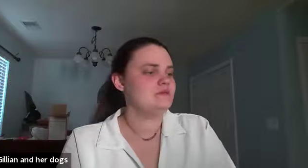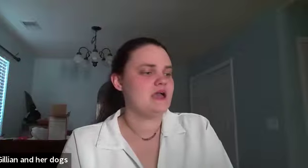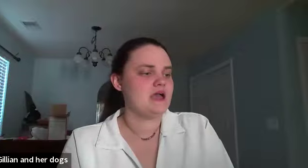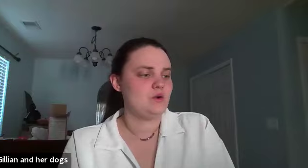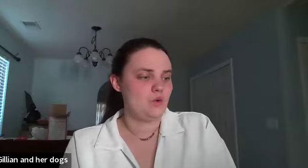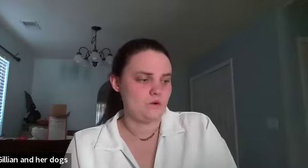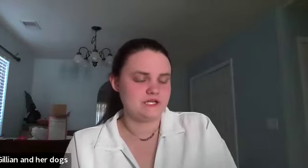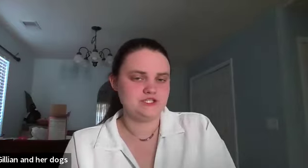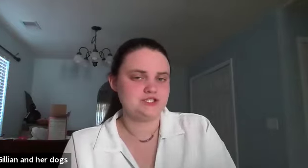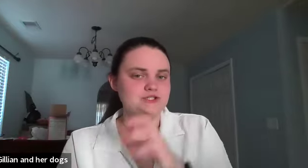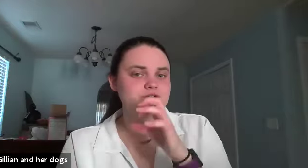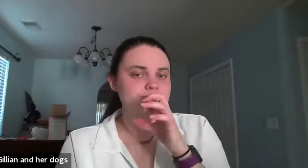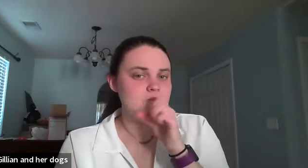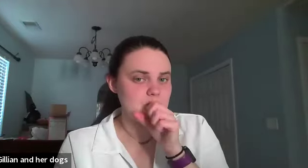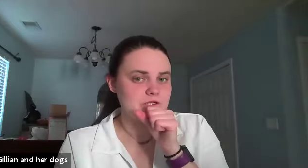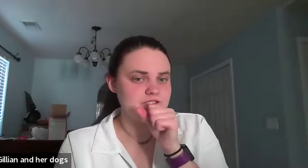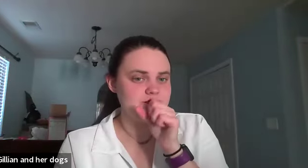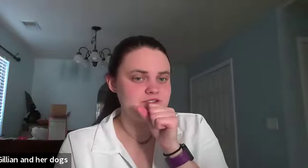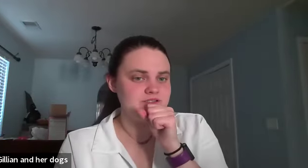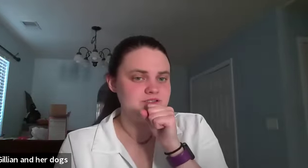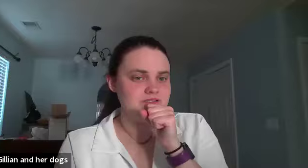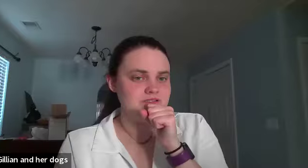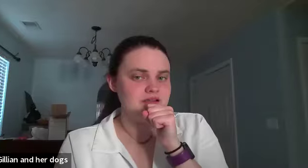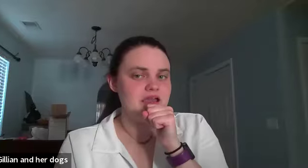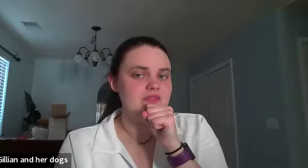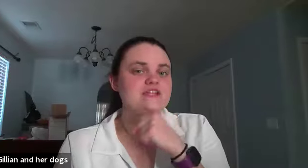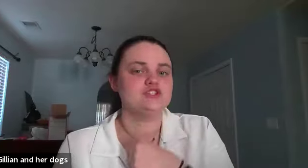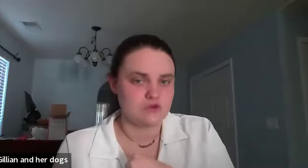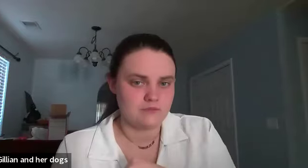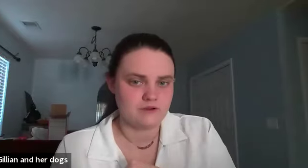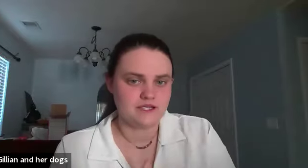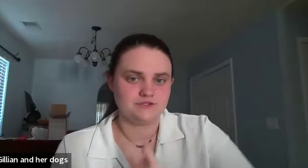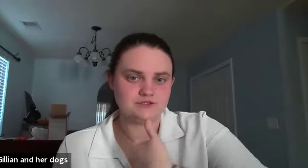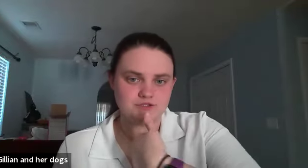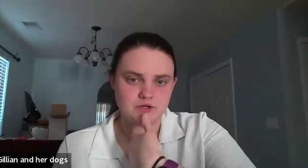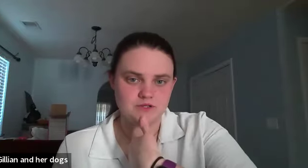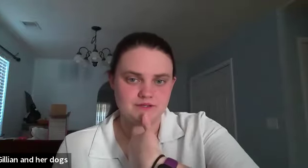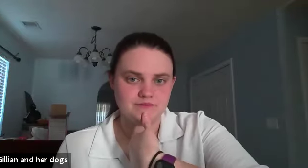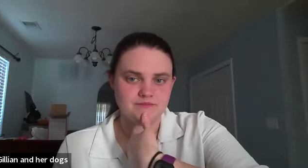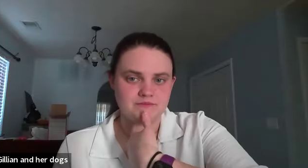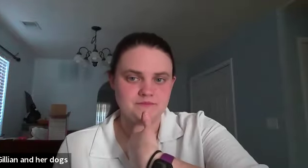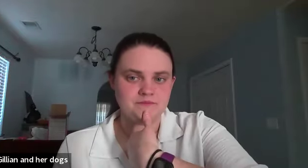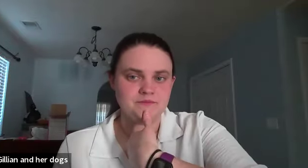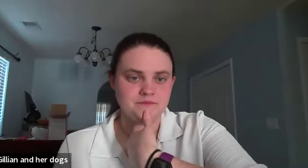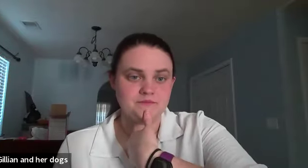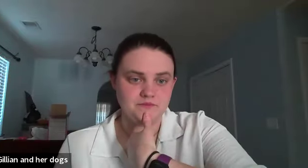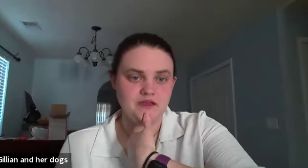Then we had orange, orange. And then strawberry, strawberry.